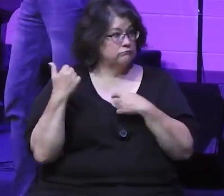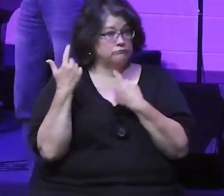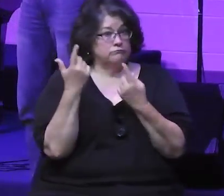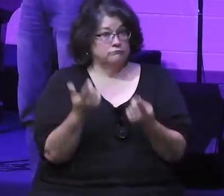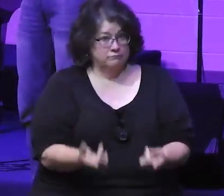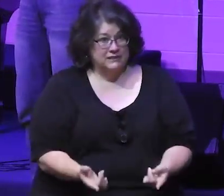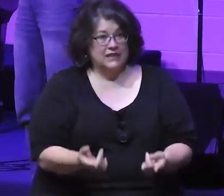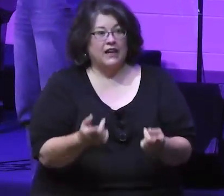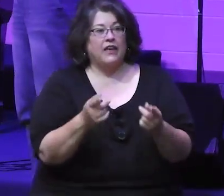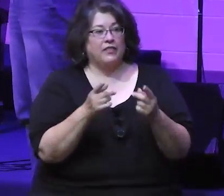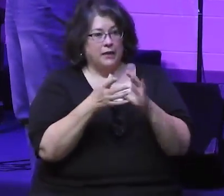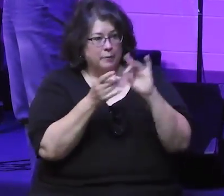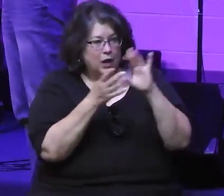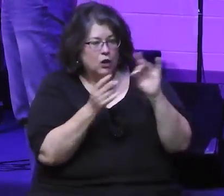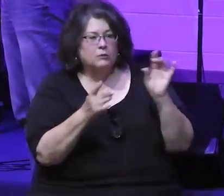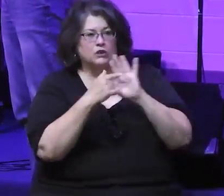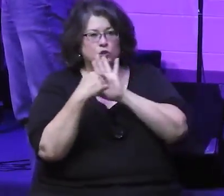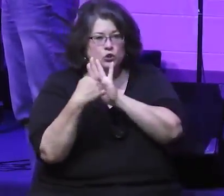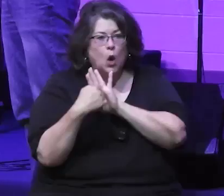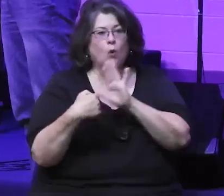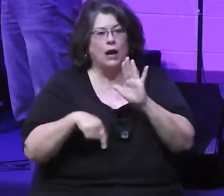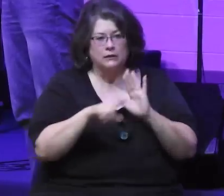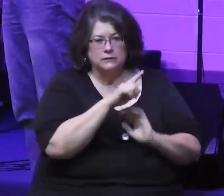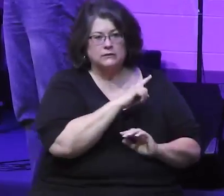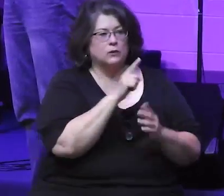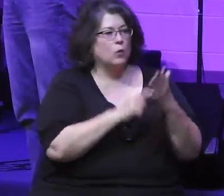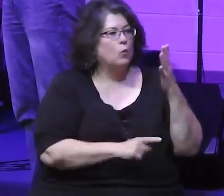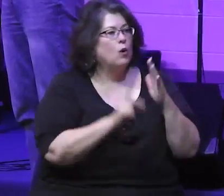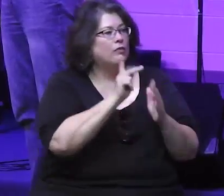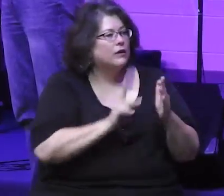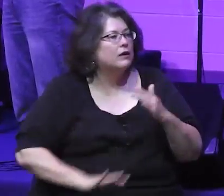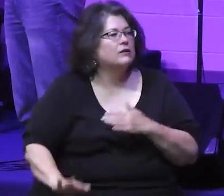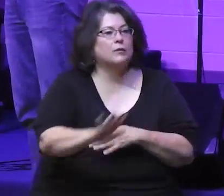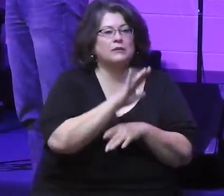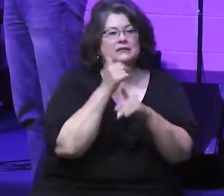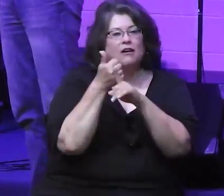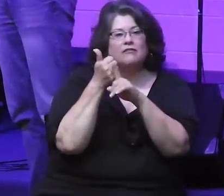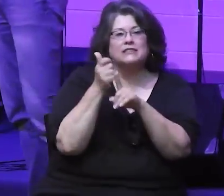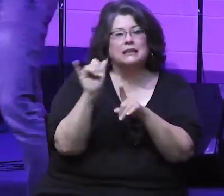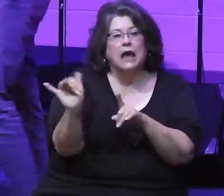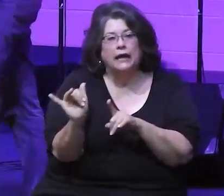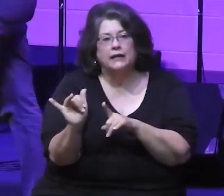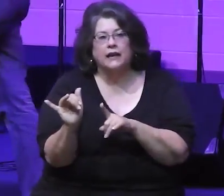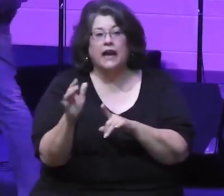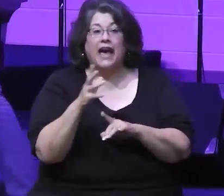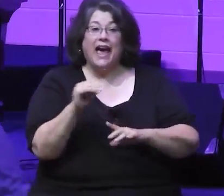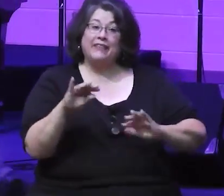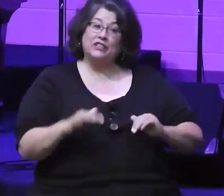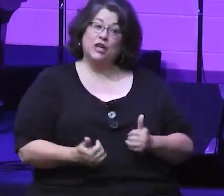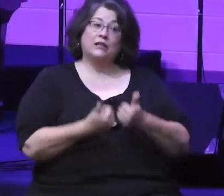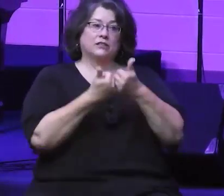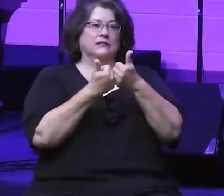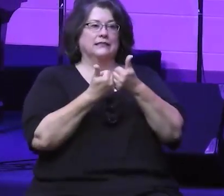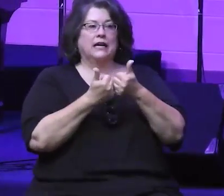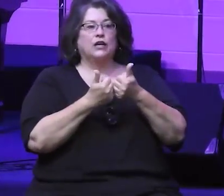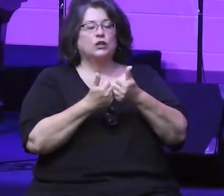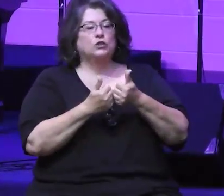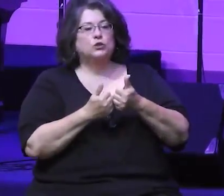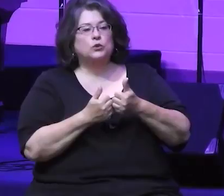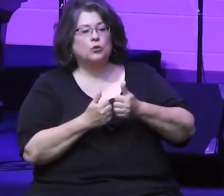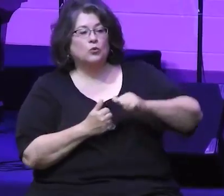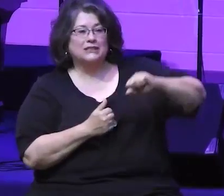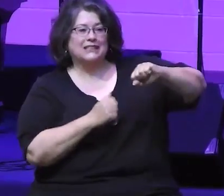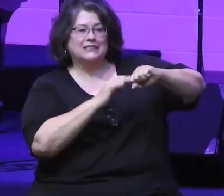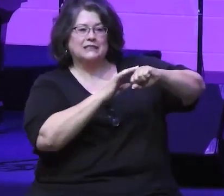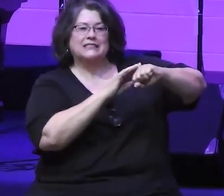casting a vision of what the kingdom is like. And then they are challenging us to not be resisting that, but actually to be moving into that with our life. And I would say